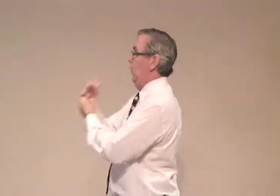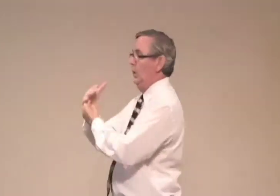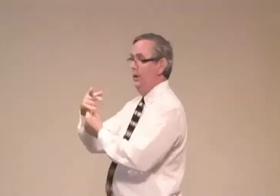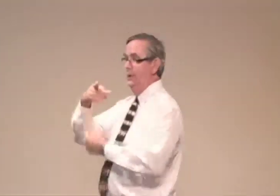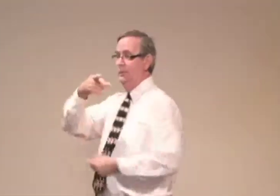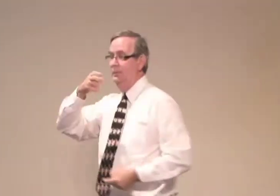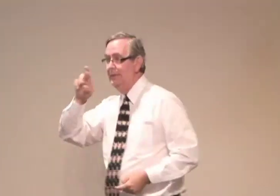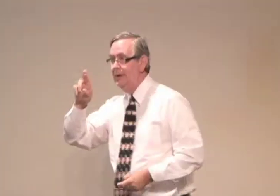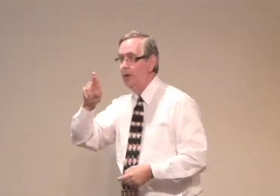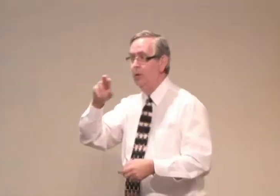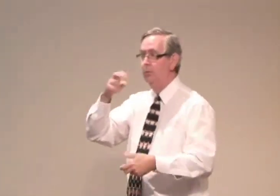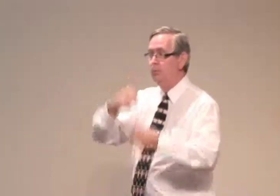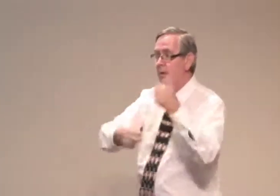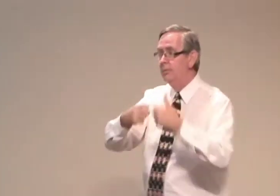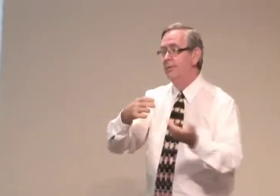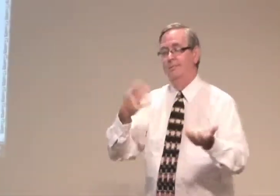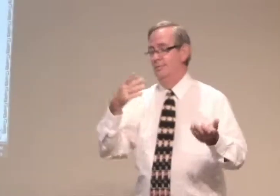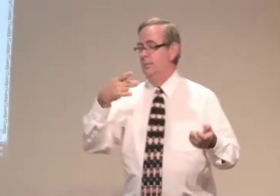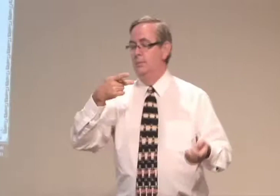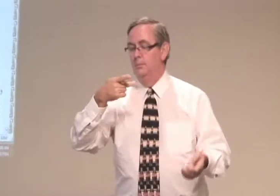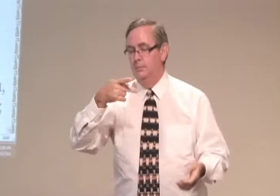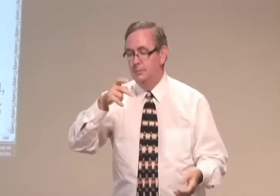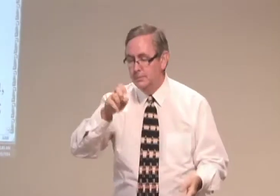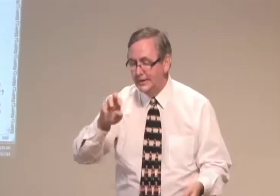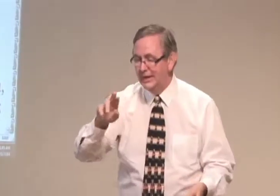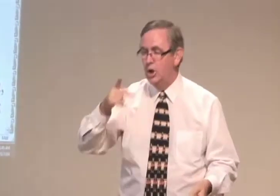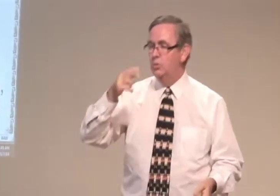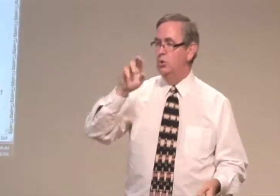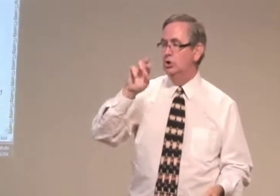Maybe you've got peer pressure at the school where you attend.